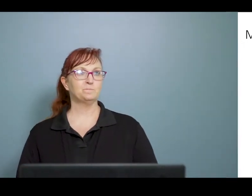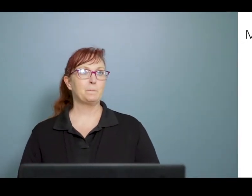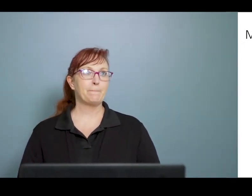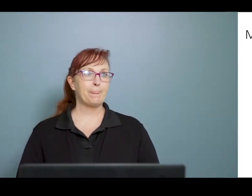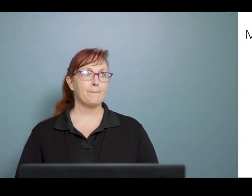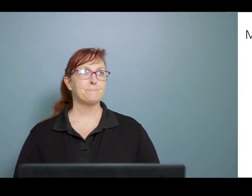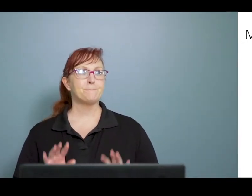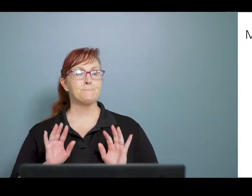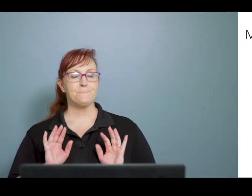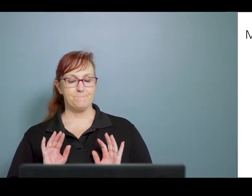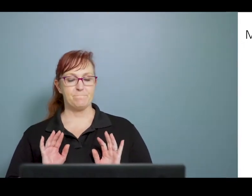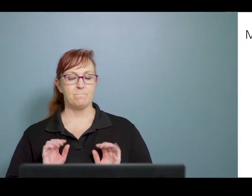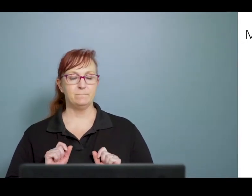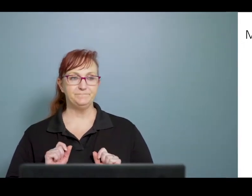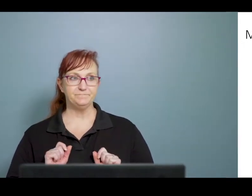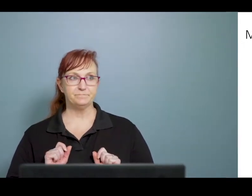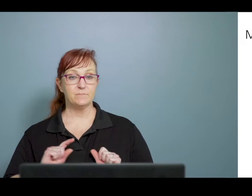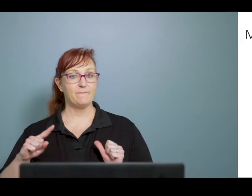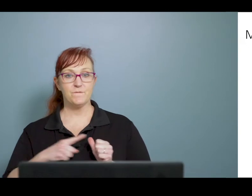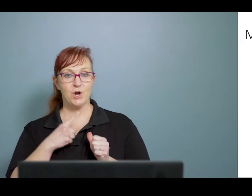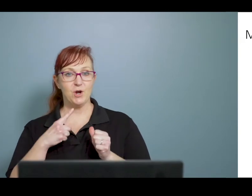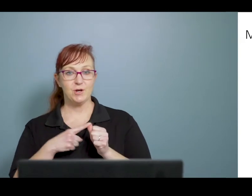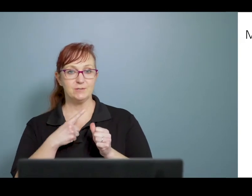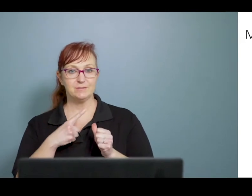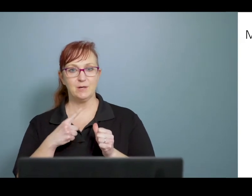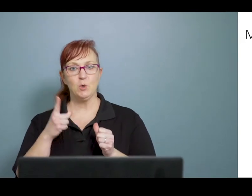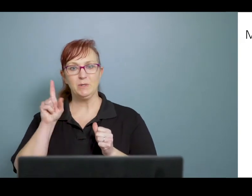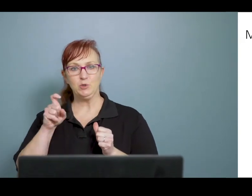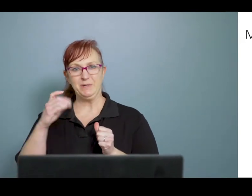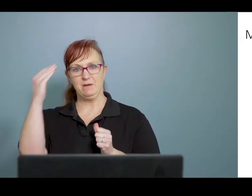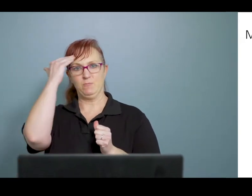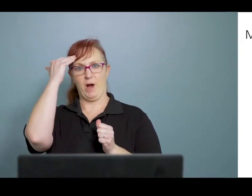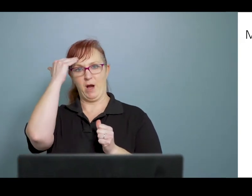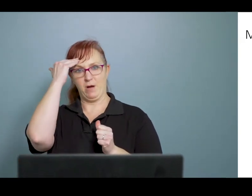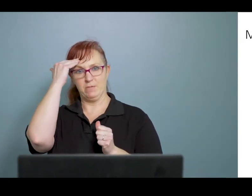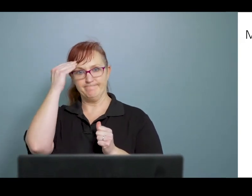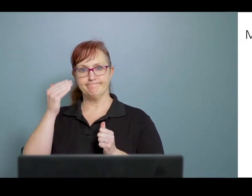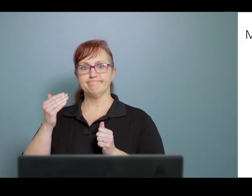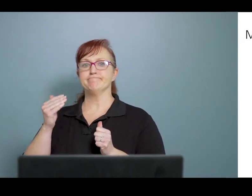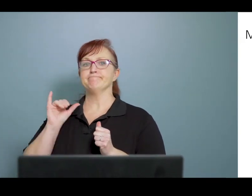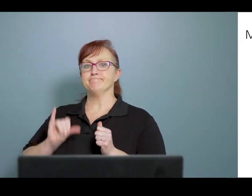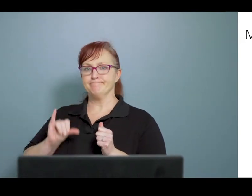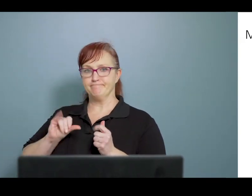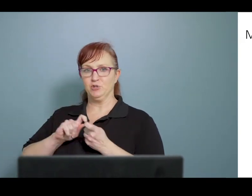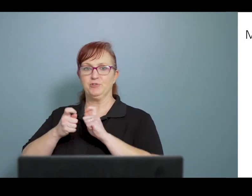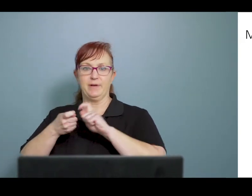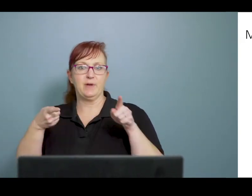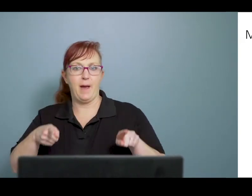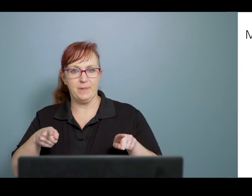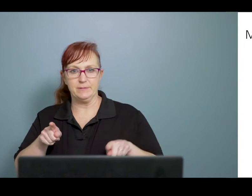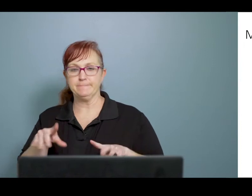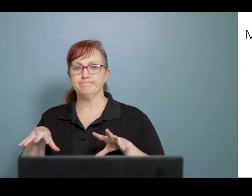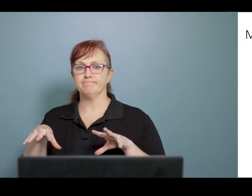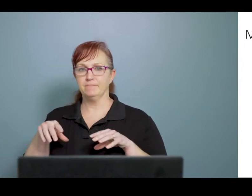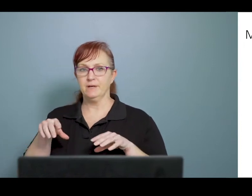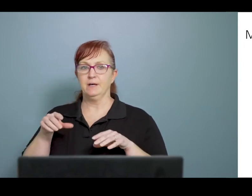There we go. First is just to acknowledge it, to take some time to process